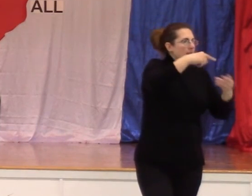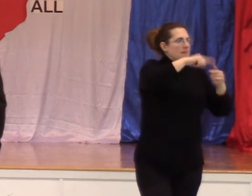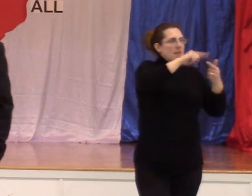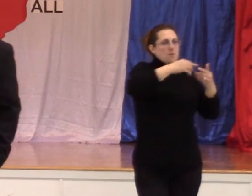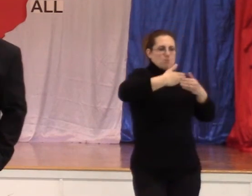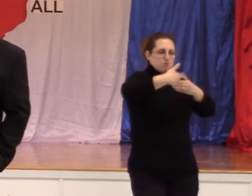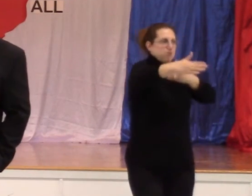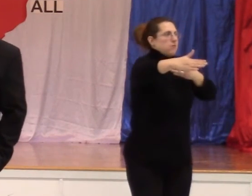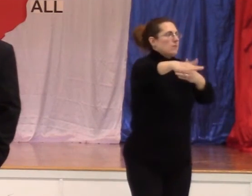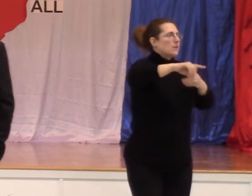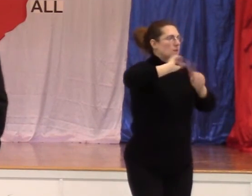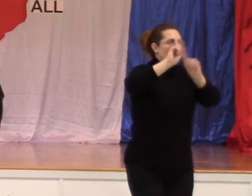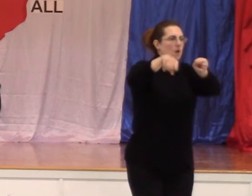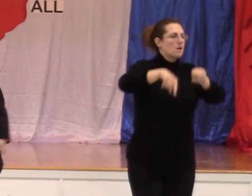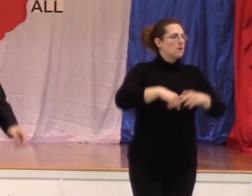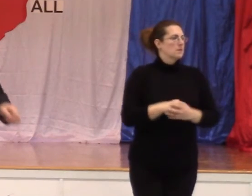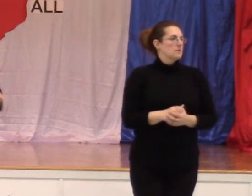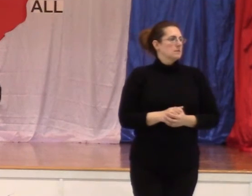No.